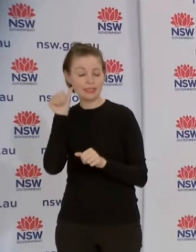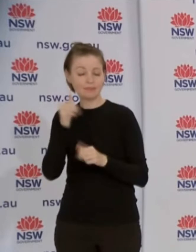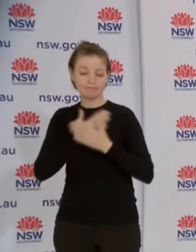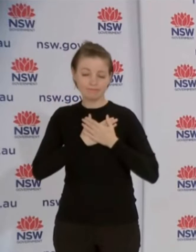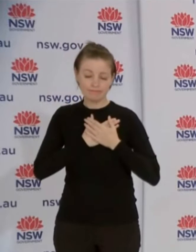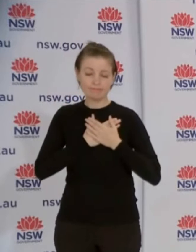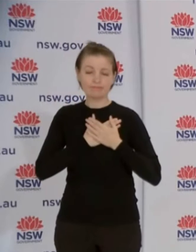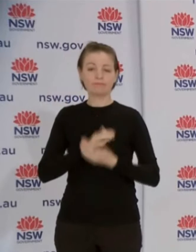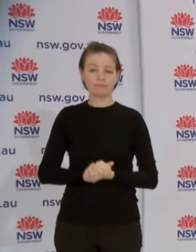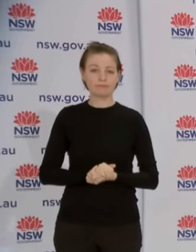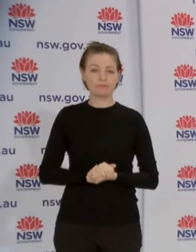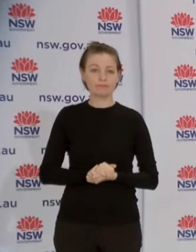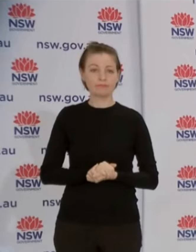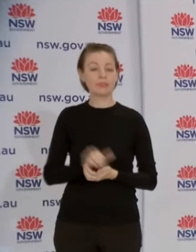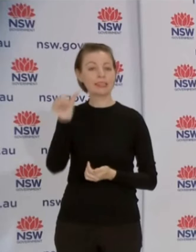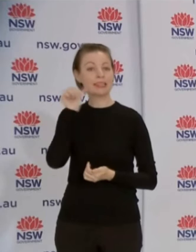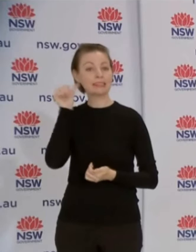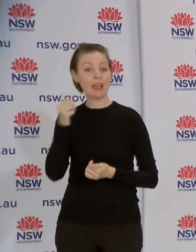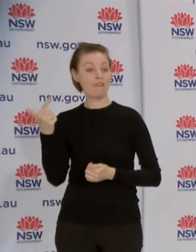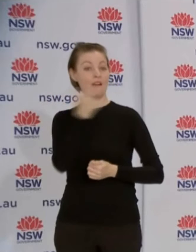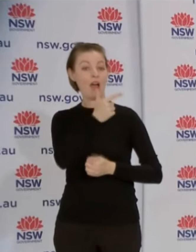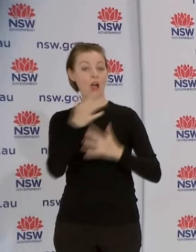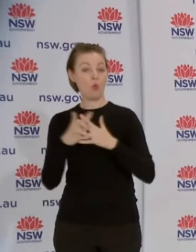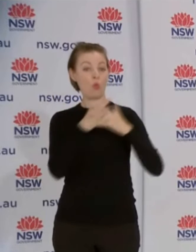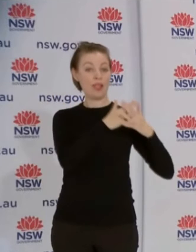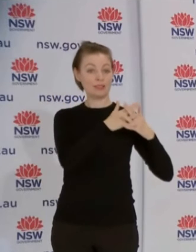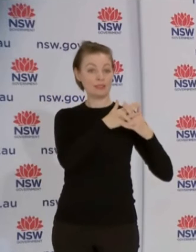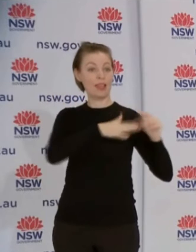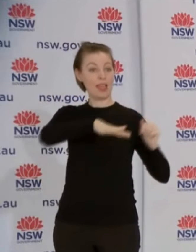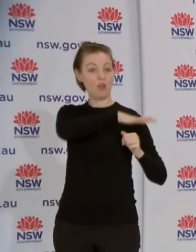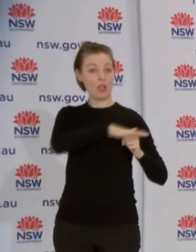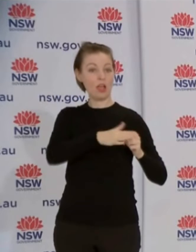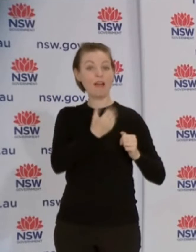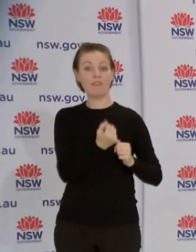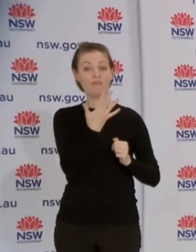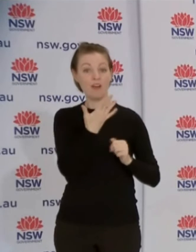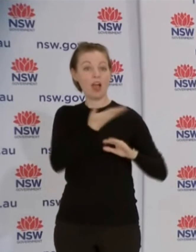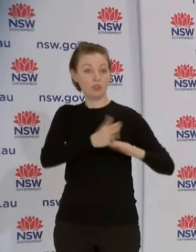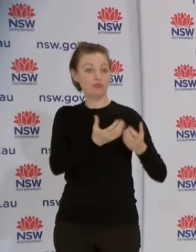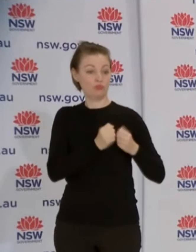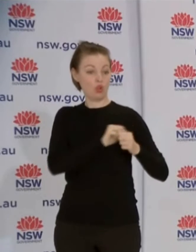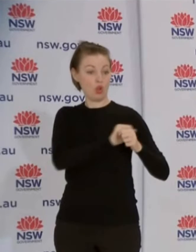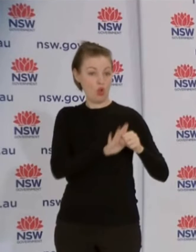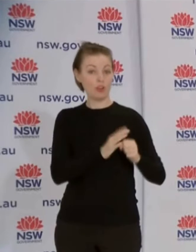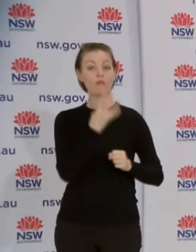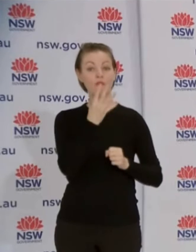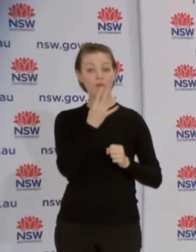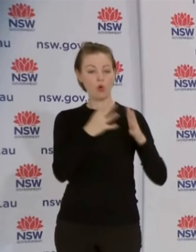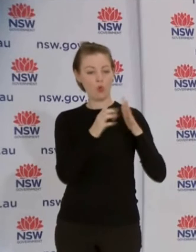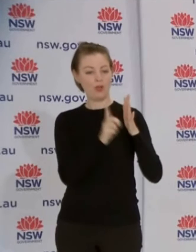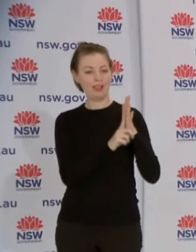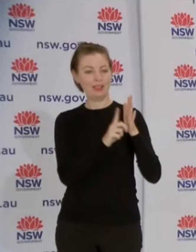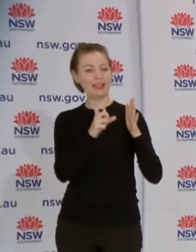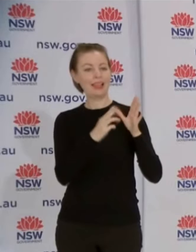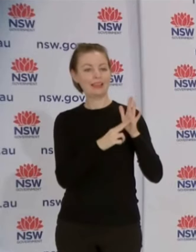p.m. last night in the Far West Local Health District, there were 5 new cases, 4 in Wilcannia, 1 in Broken Hill. In